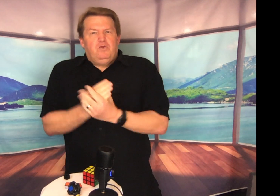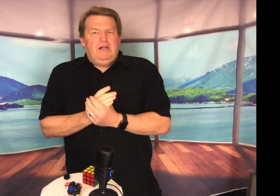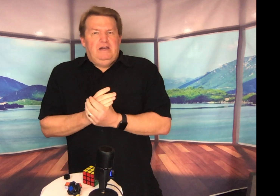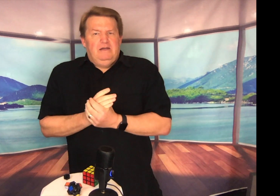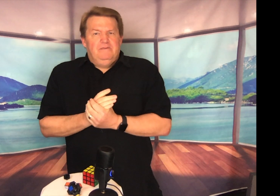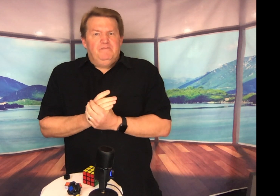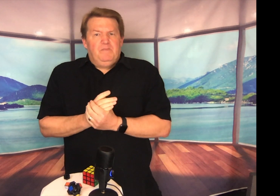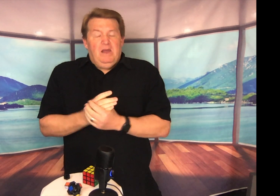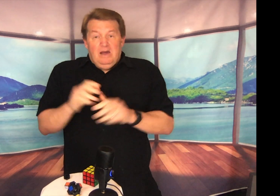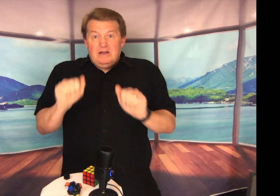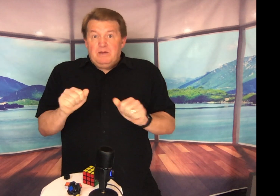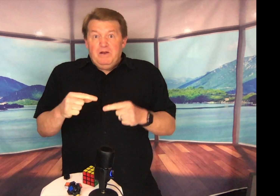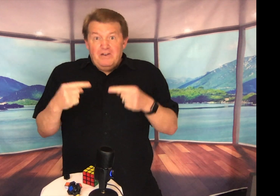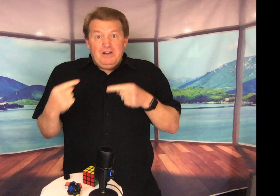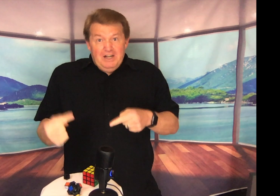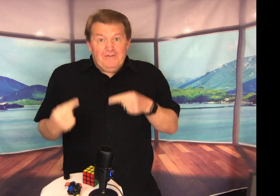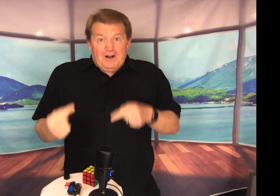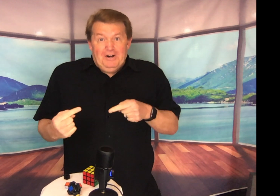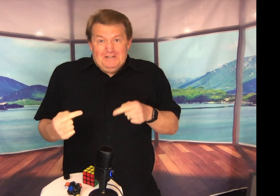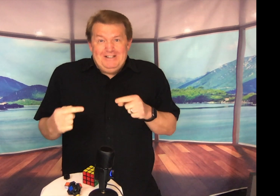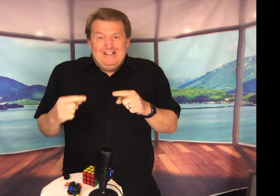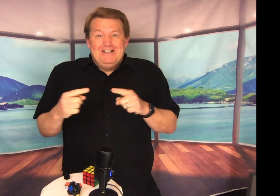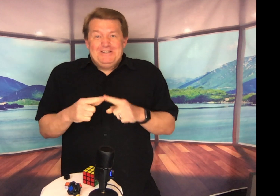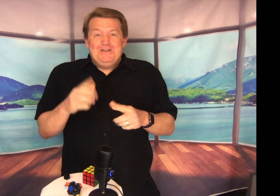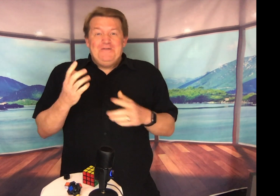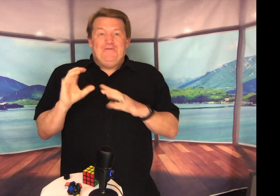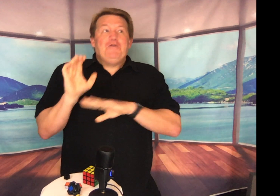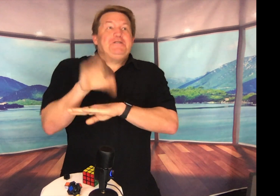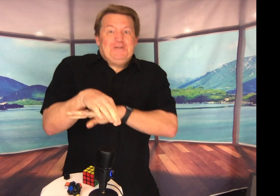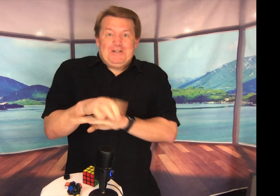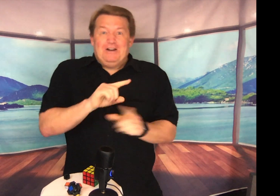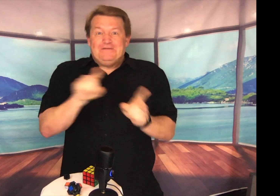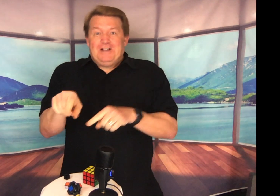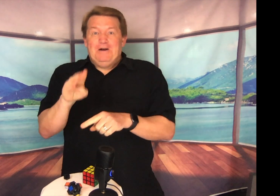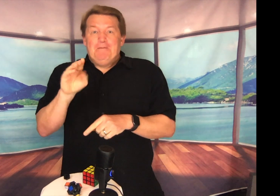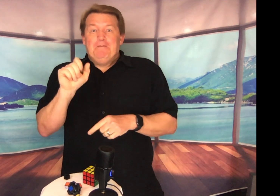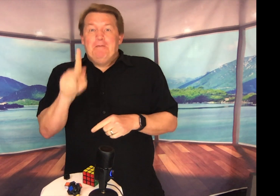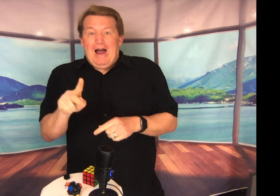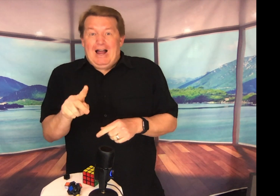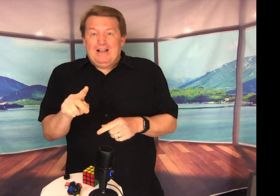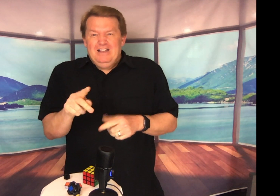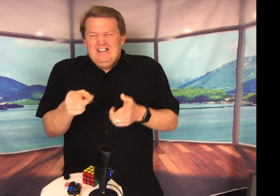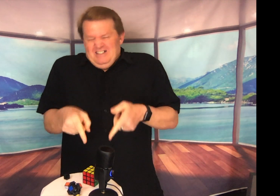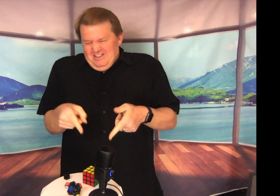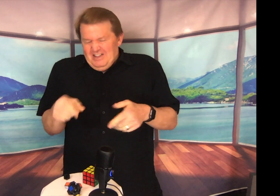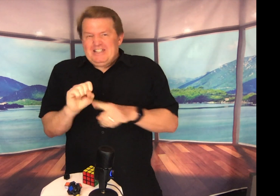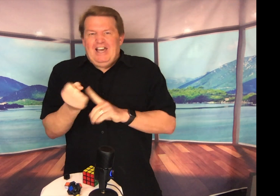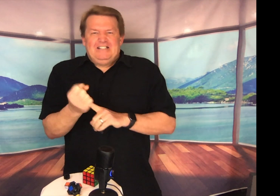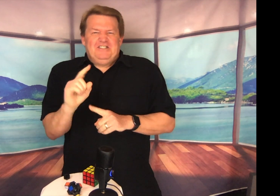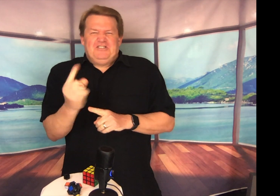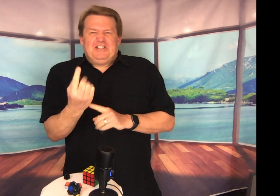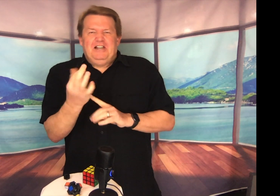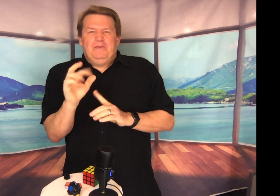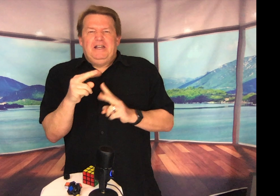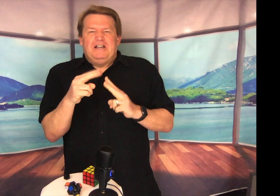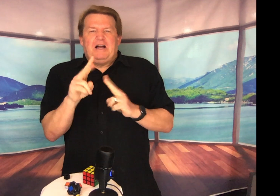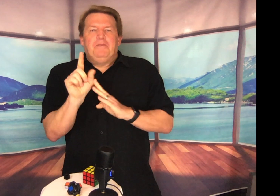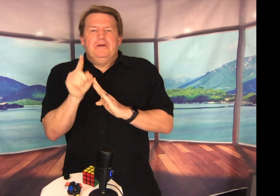between. And it can be very difficult to force yourself to come back. In this case, it's just going to be a couple of